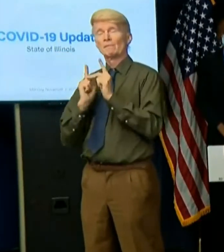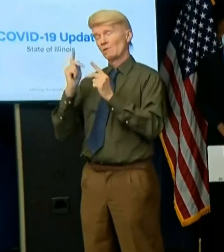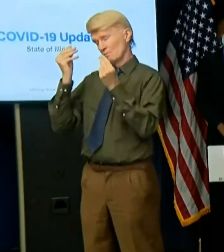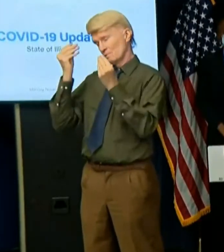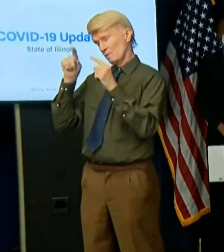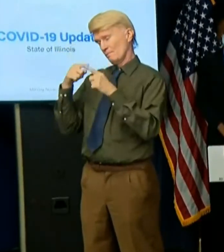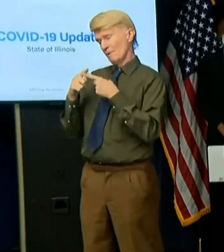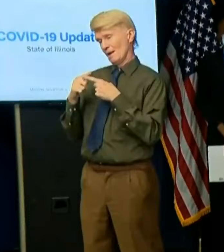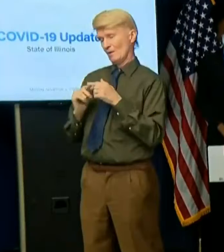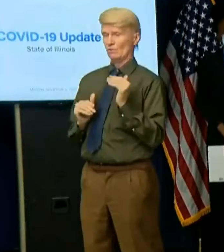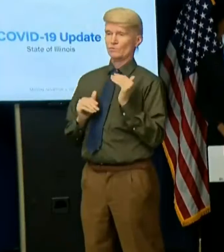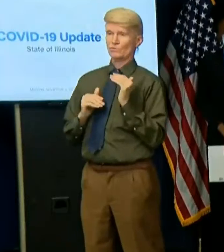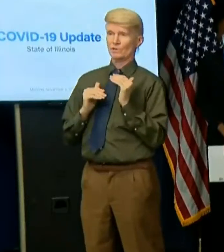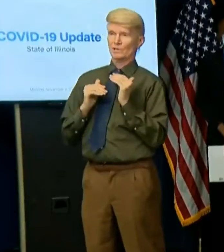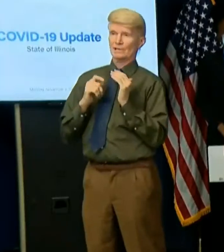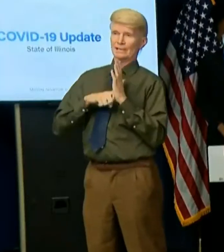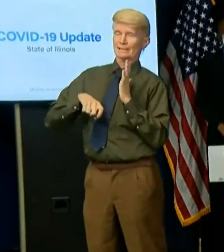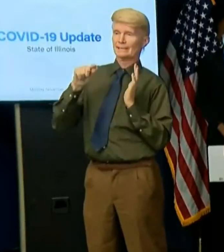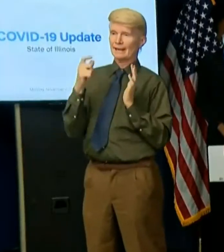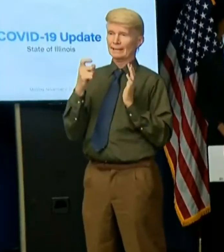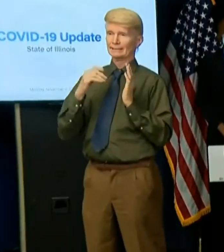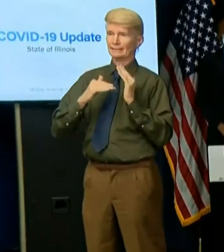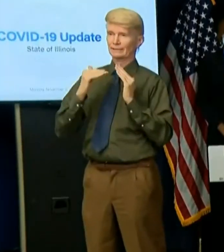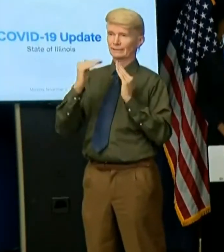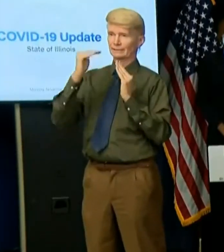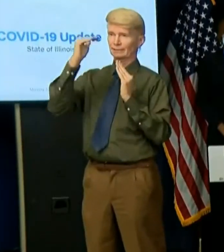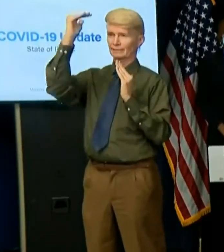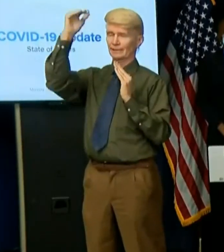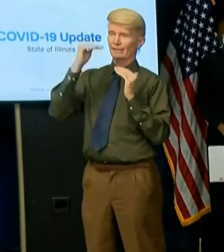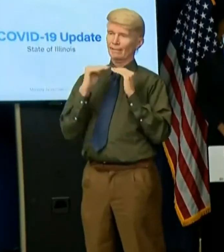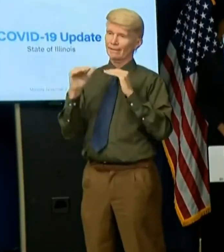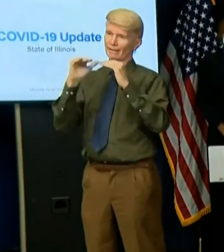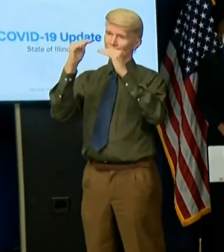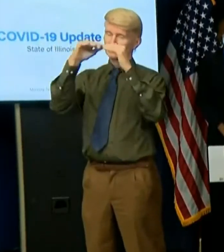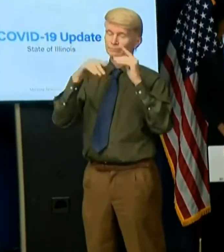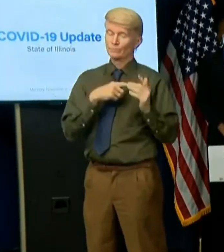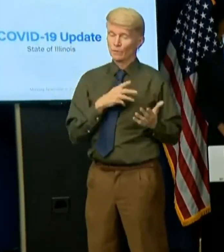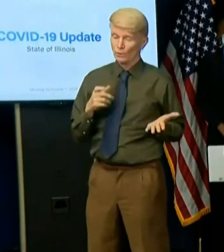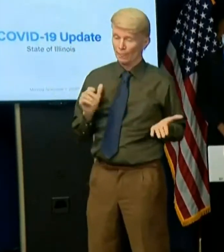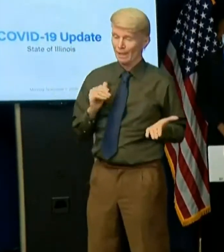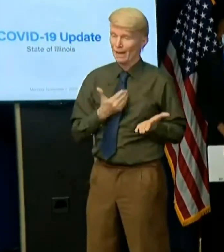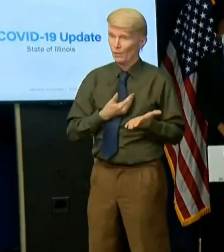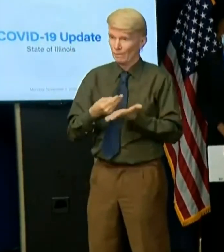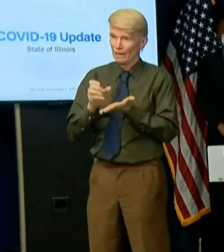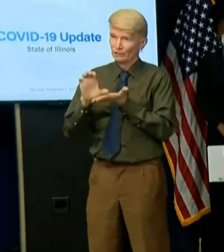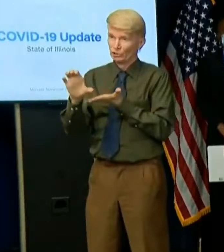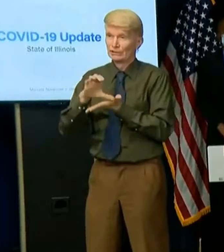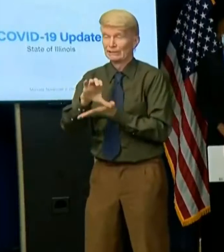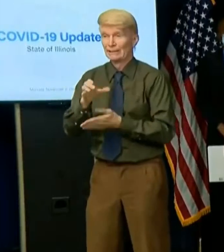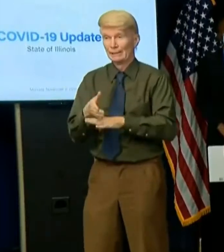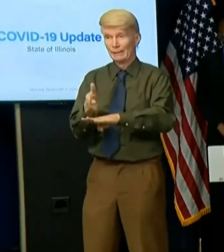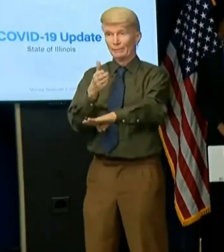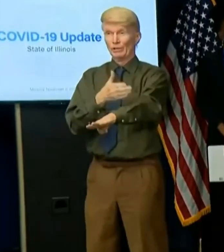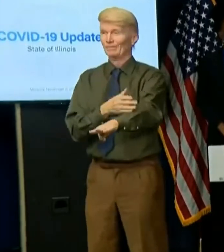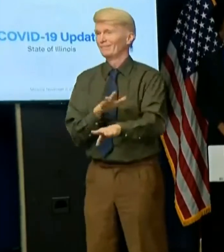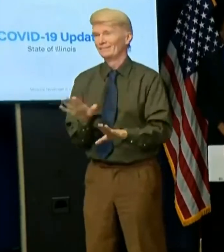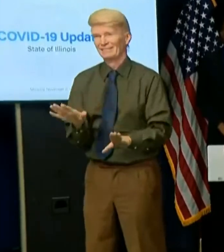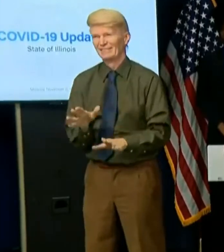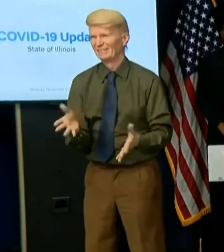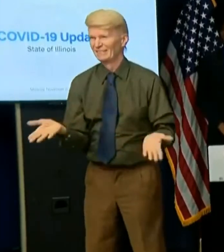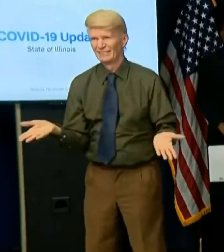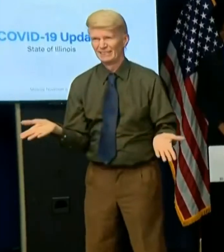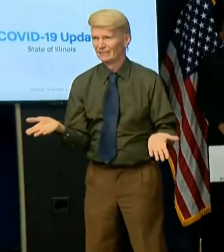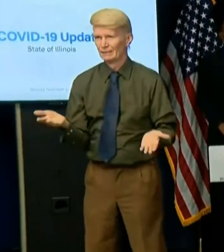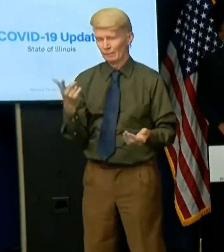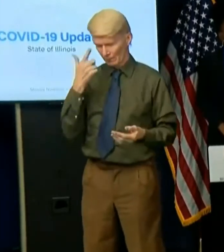Well, it certainly has not made our budget situation any better. COVID, in fact, if you look at the budget that